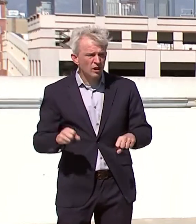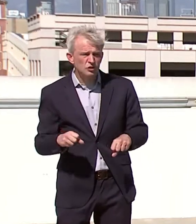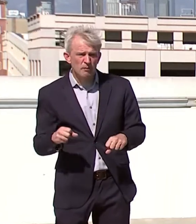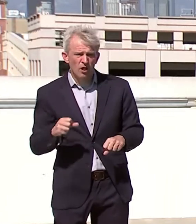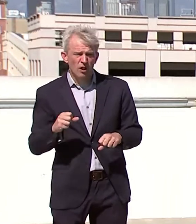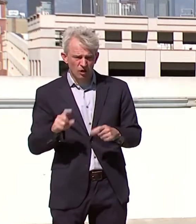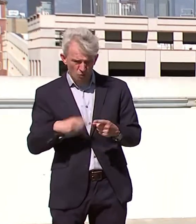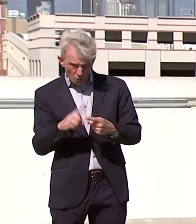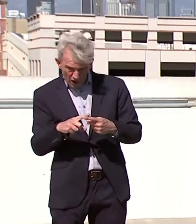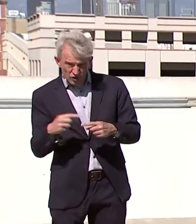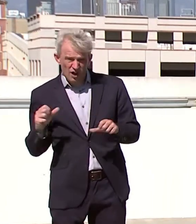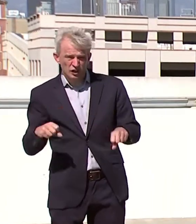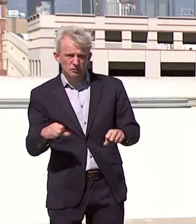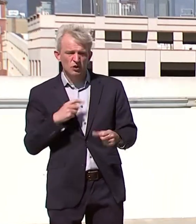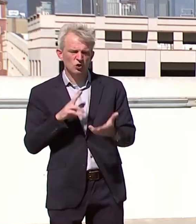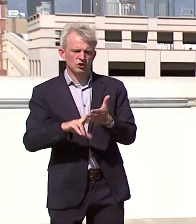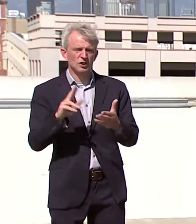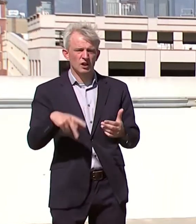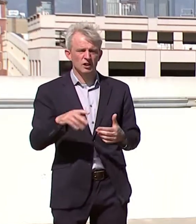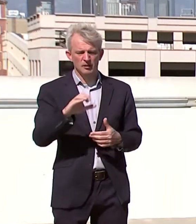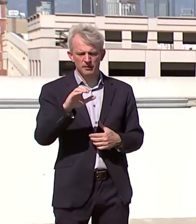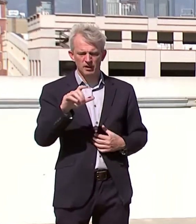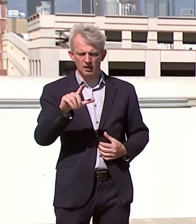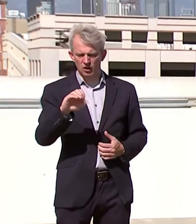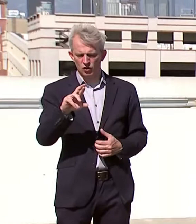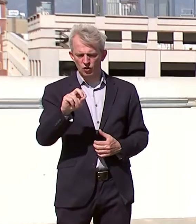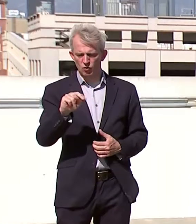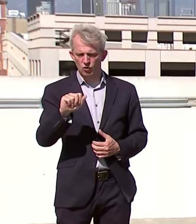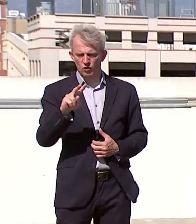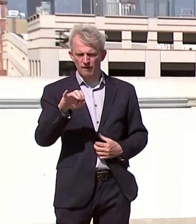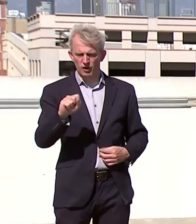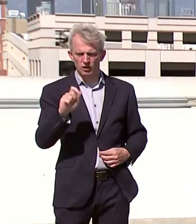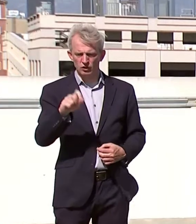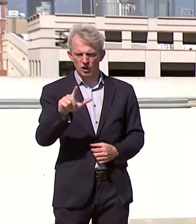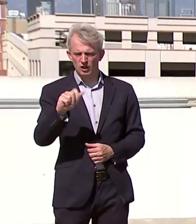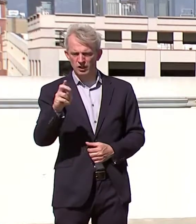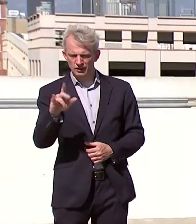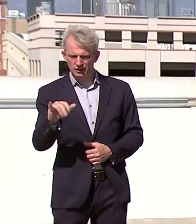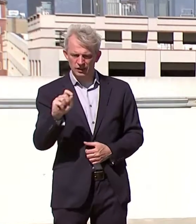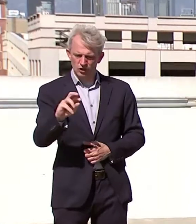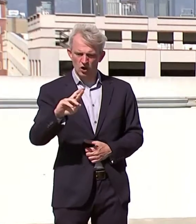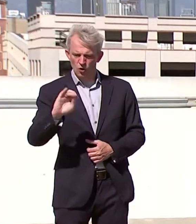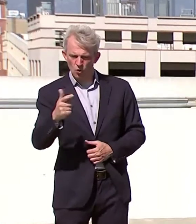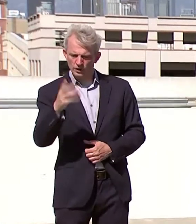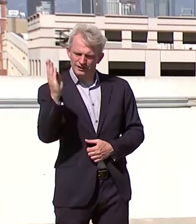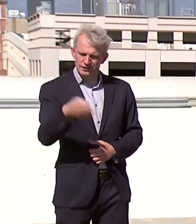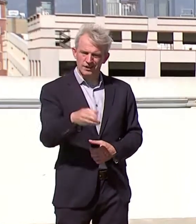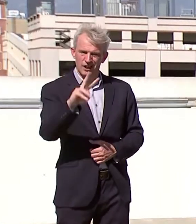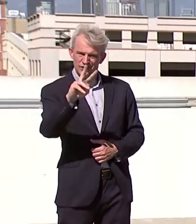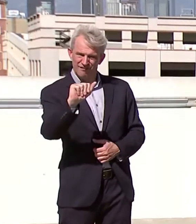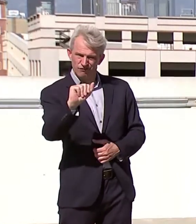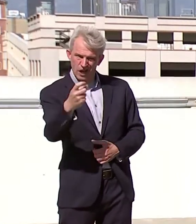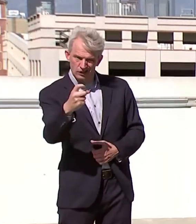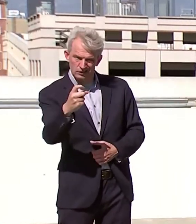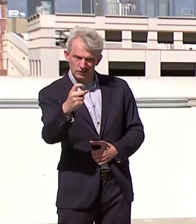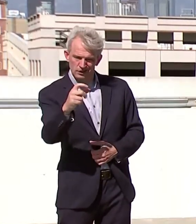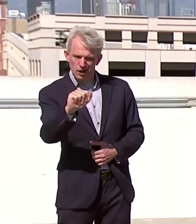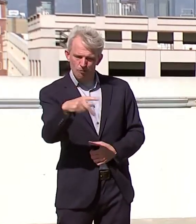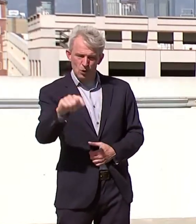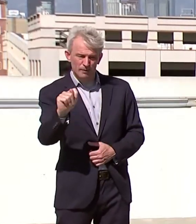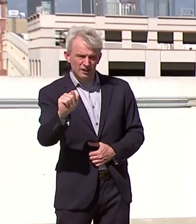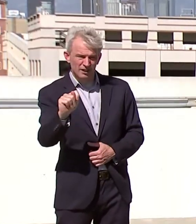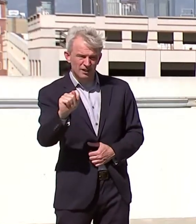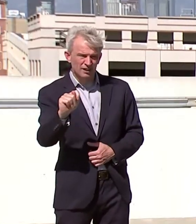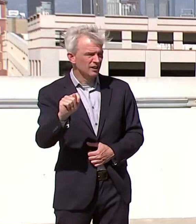updates through the city at coronavirus.lacity.org/vax appointment. And you can also contact the county. As we